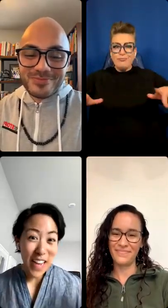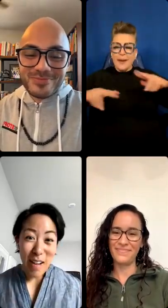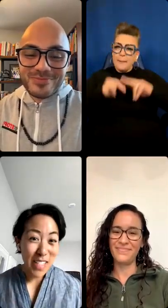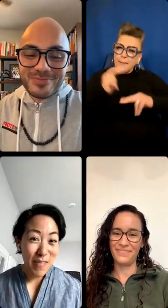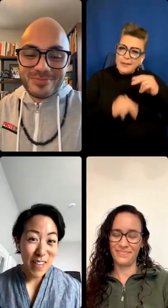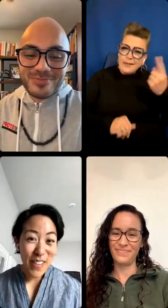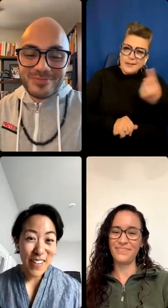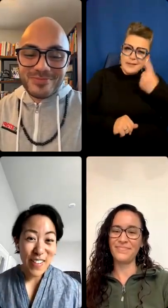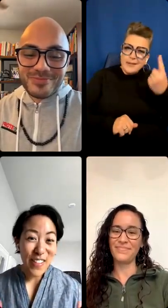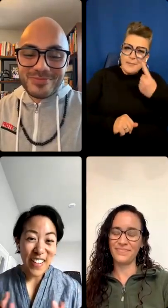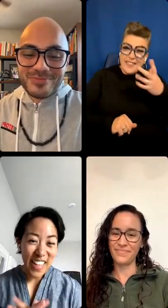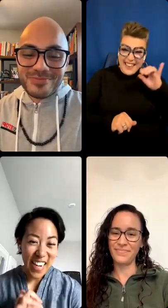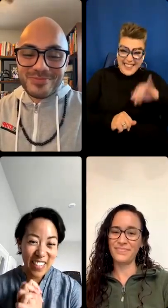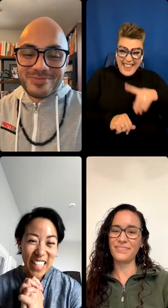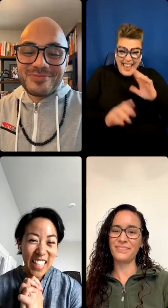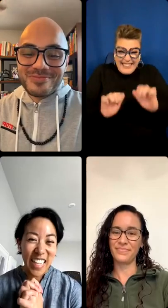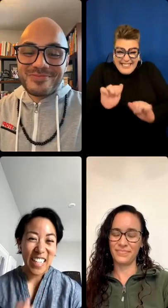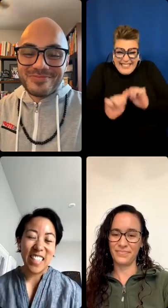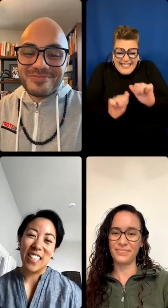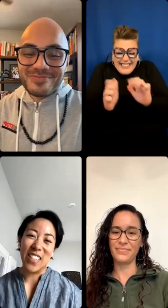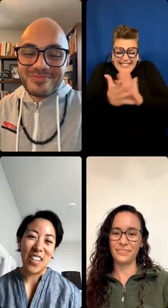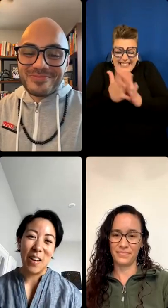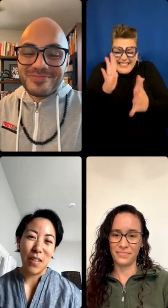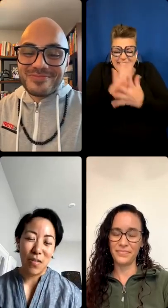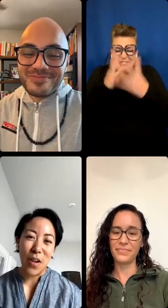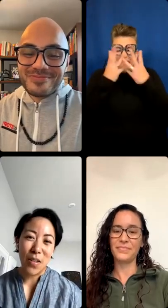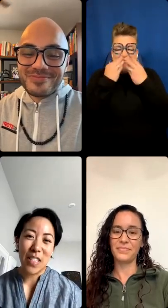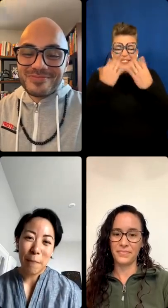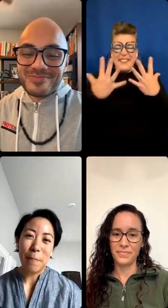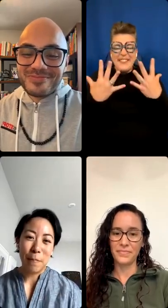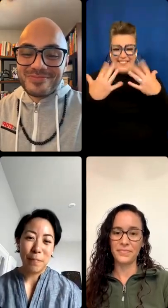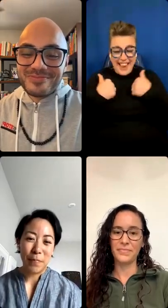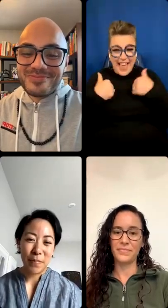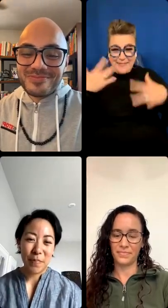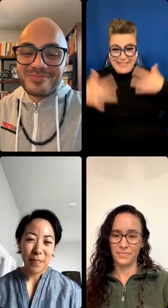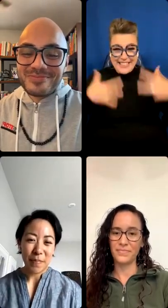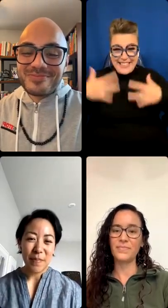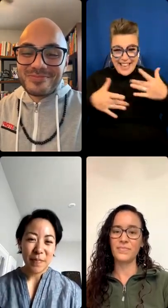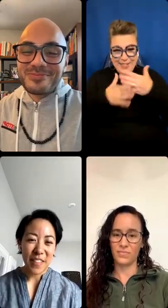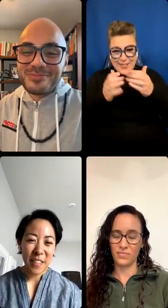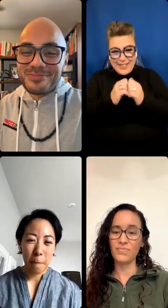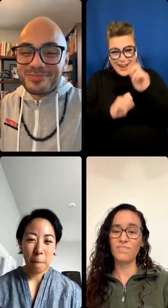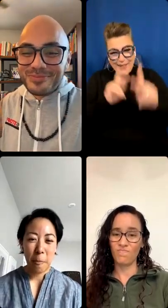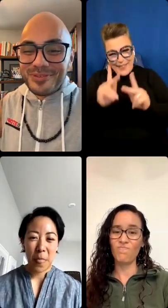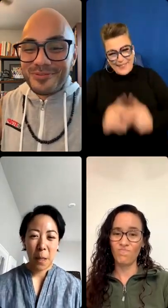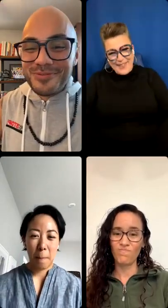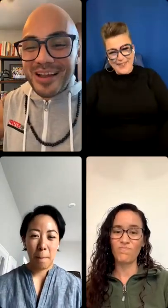that's shaping up to be beautiful, and I'm excited to share with folks.